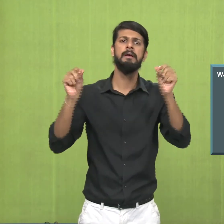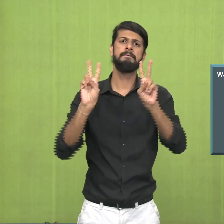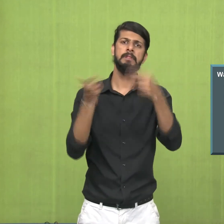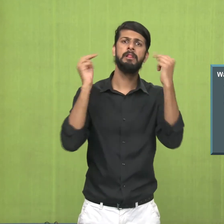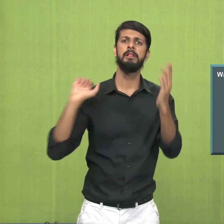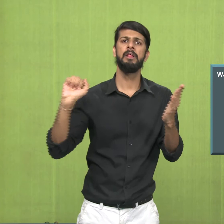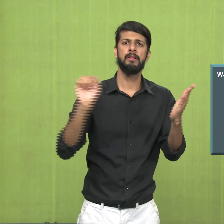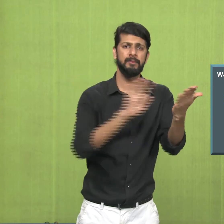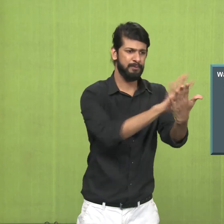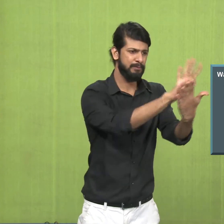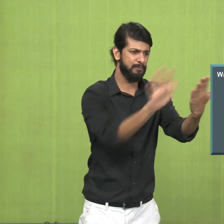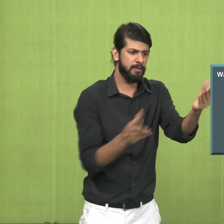then painting on it. This is